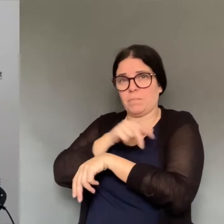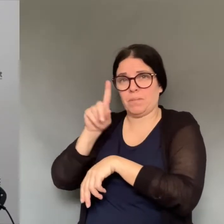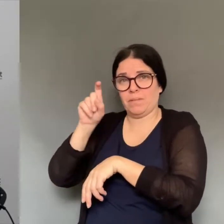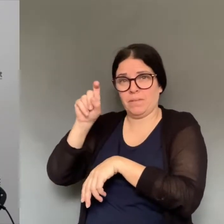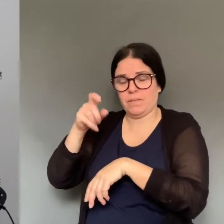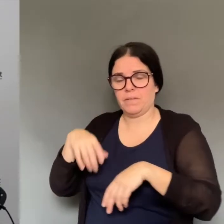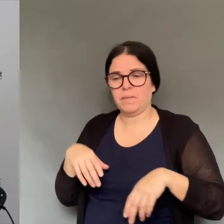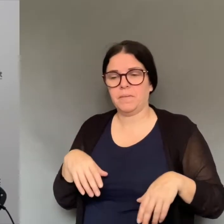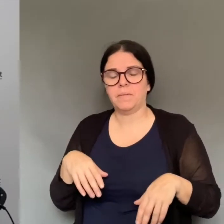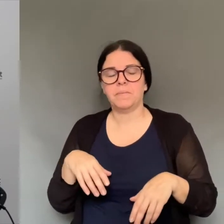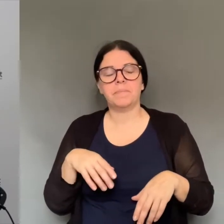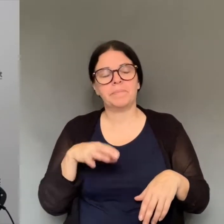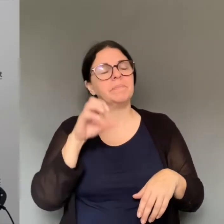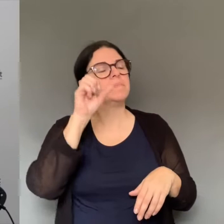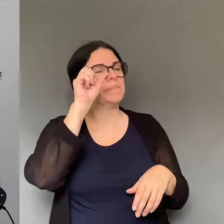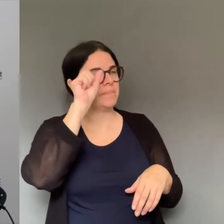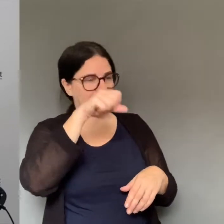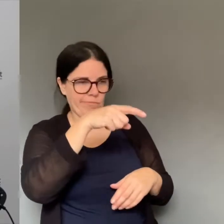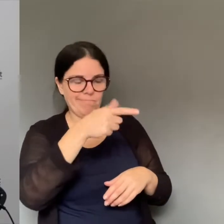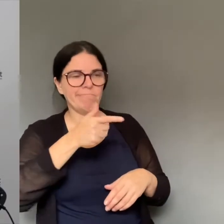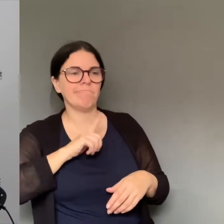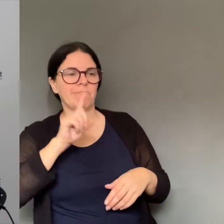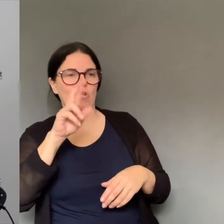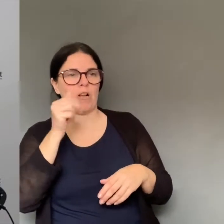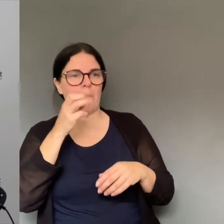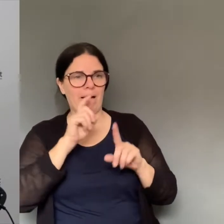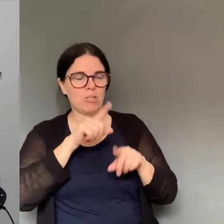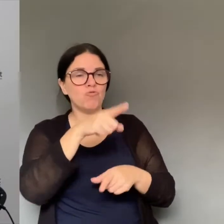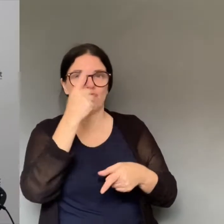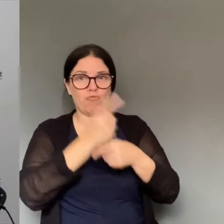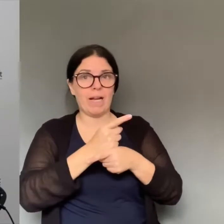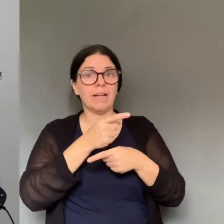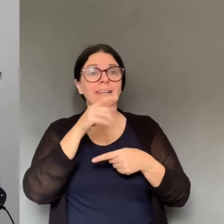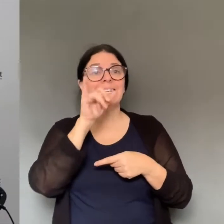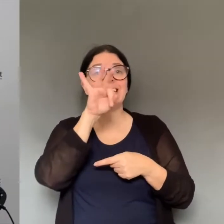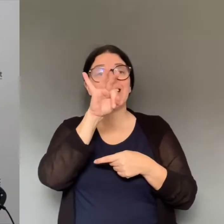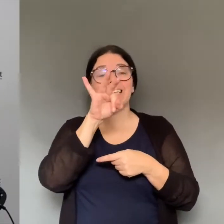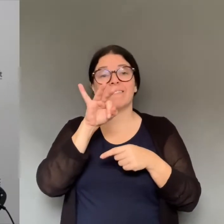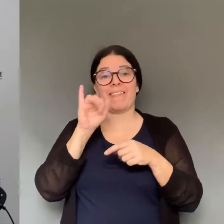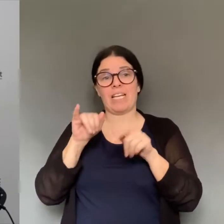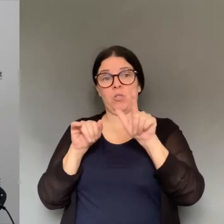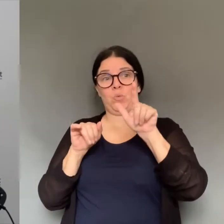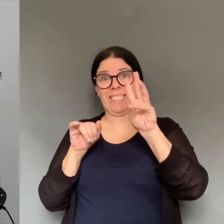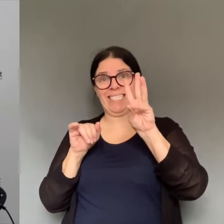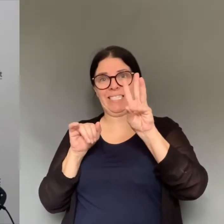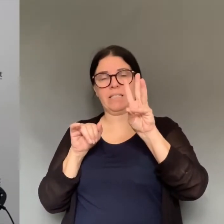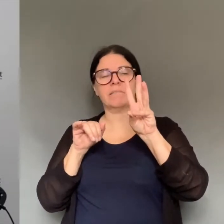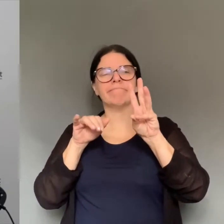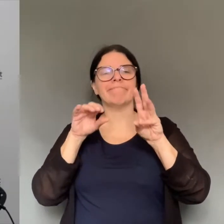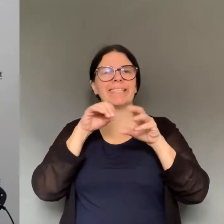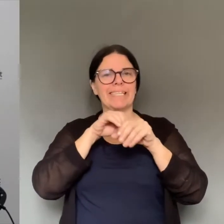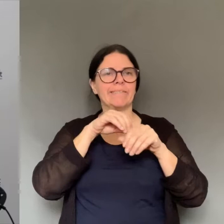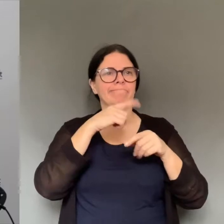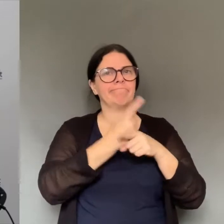guess, close to 50 people that would be classified under the hospital.